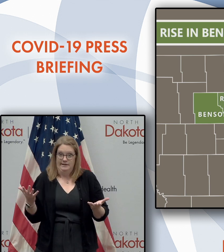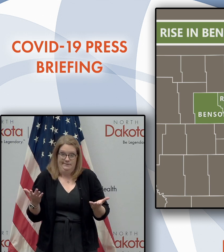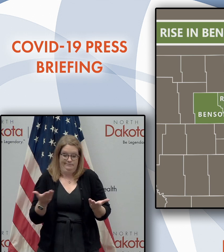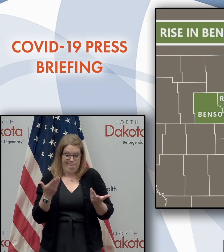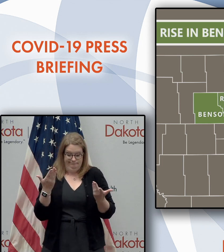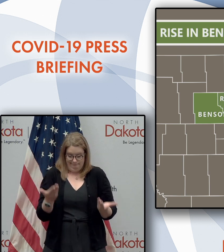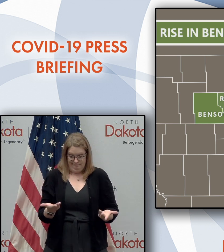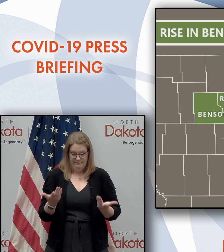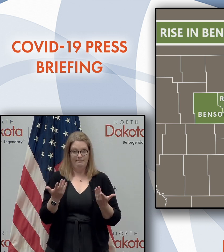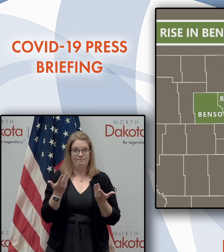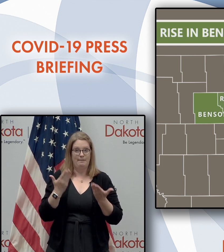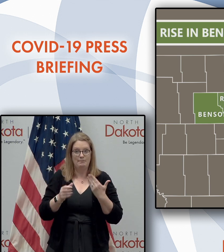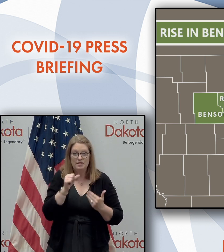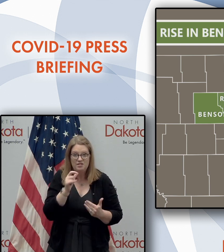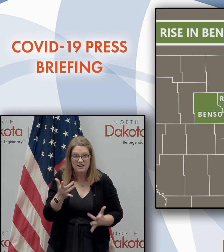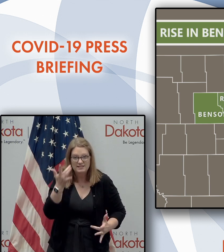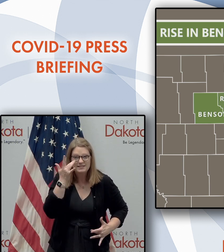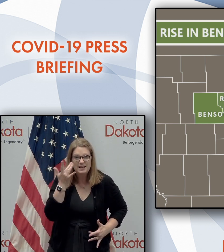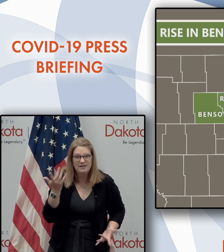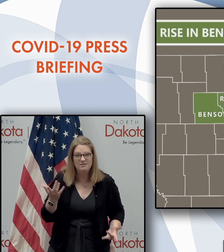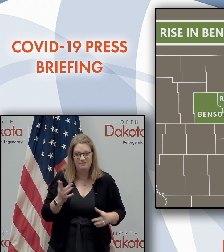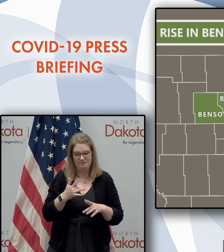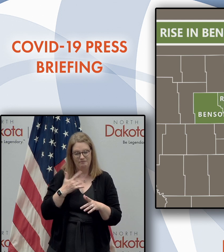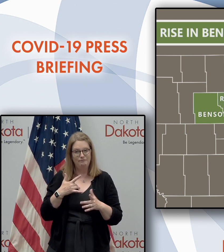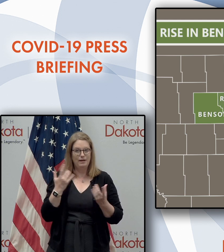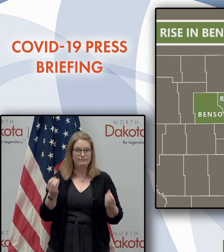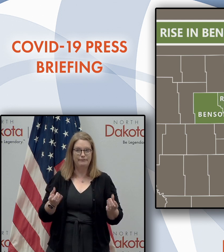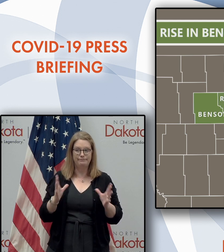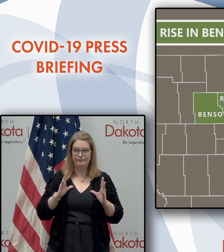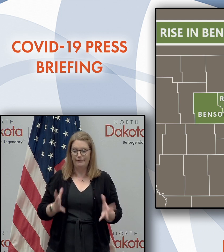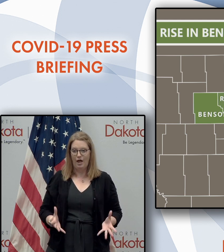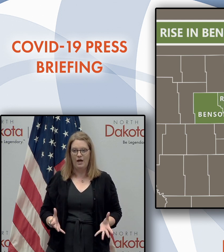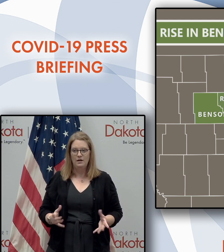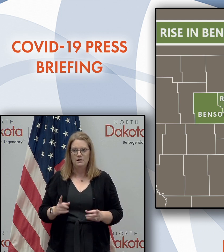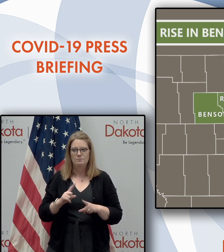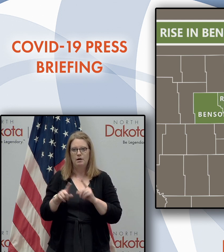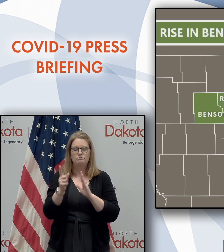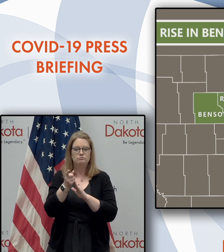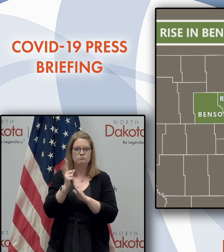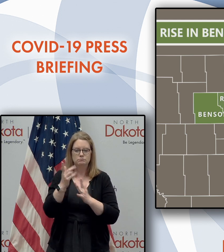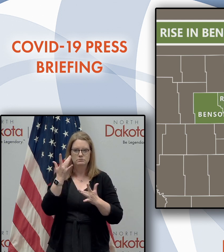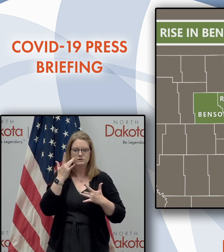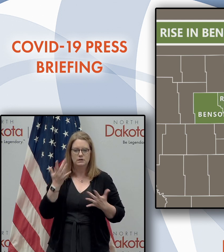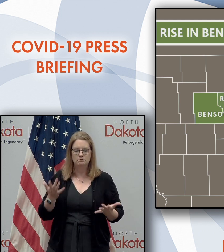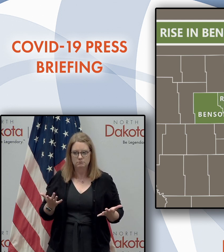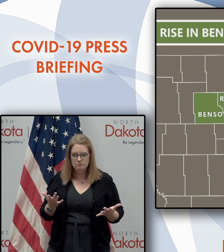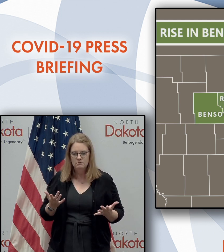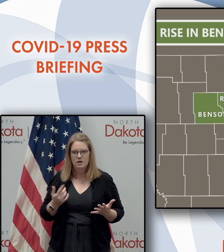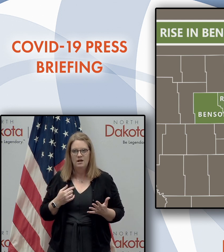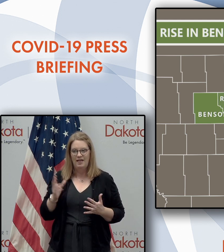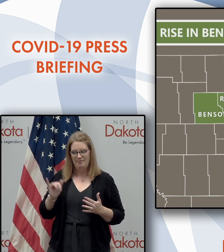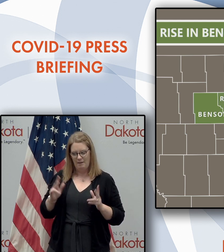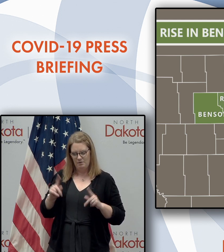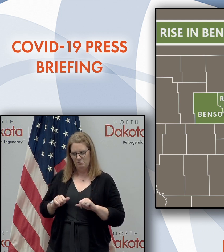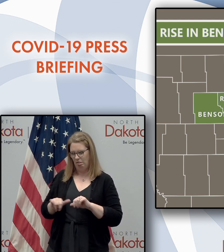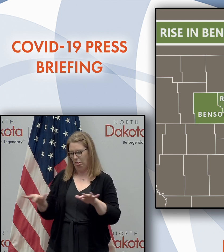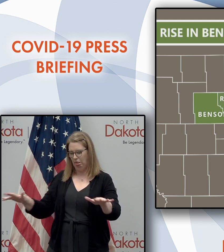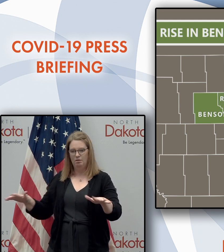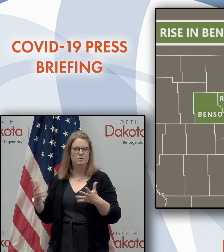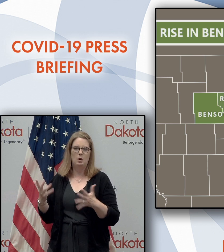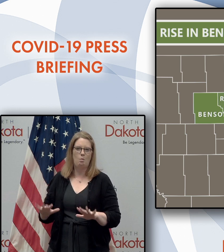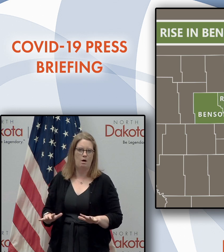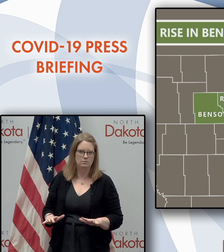even feel any symptoms, because if we can identify those asymptomatic individuals and have them isolate, we can